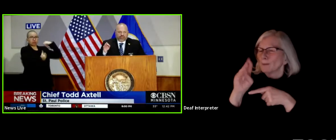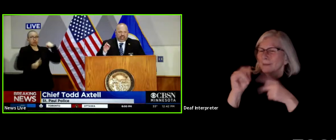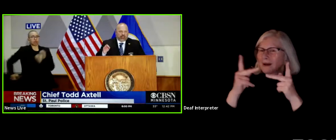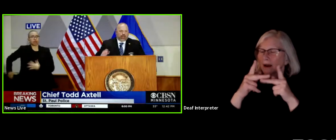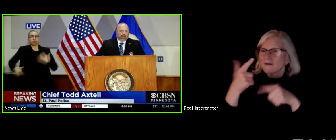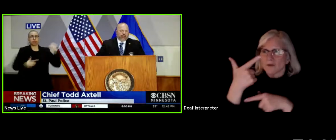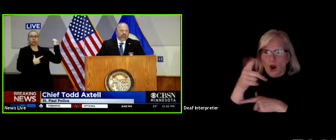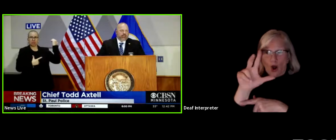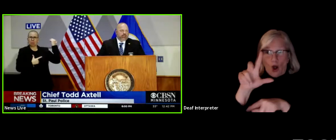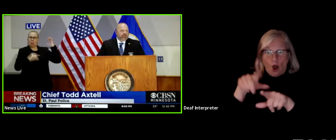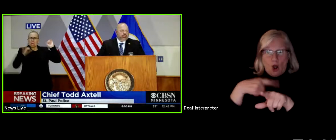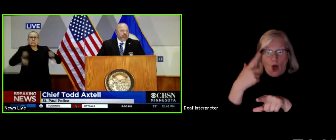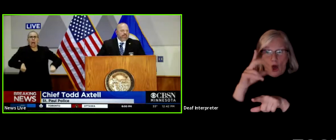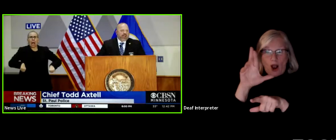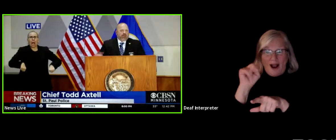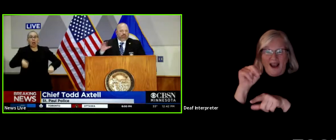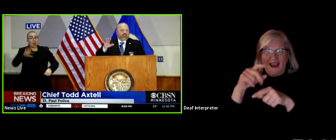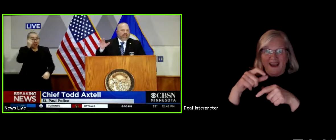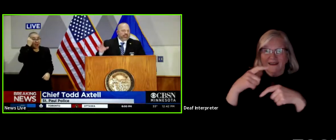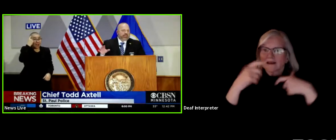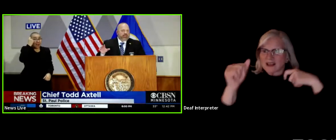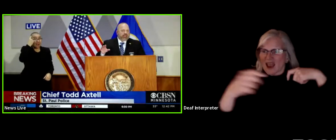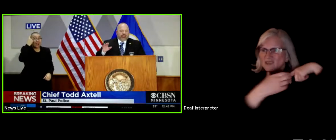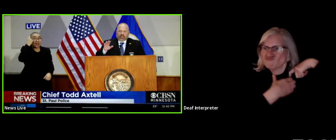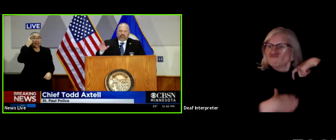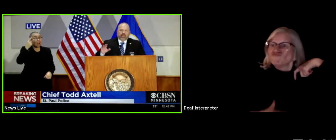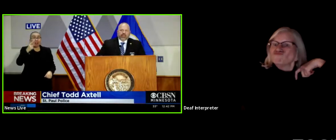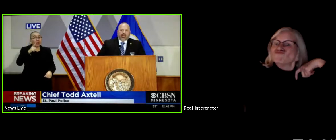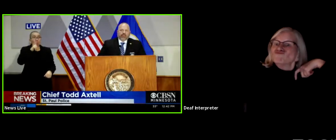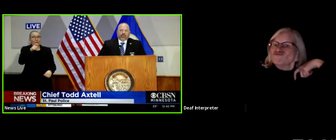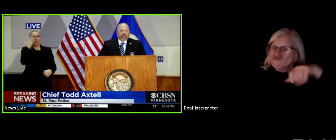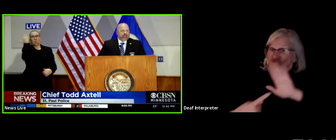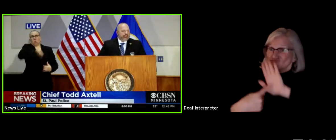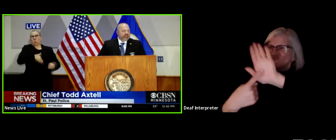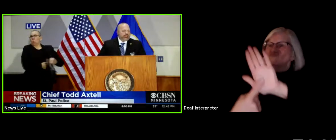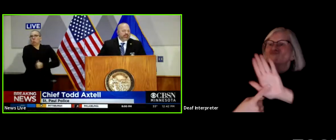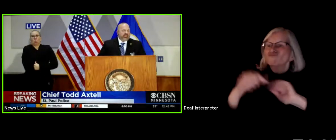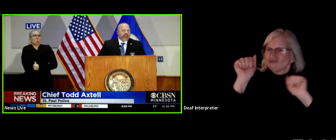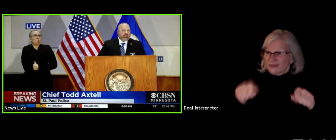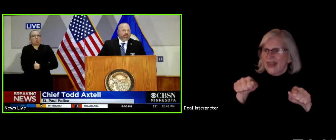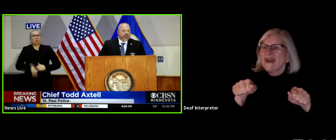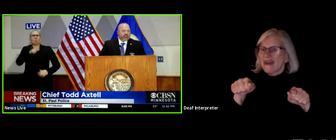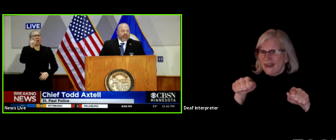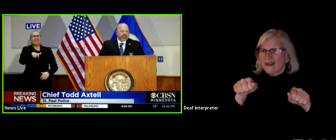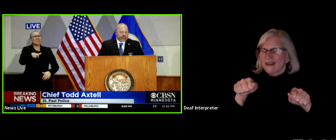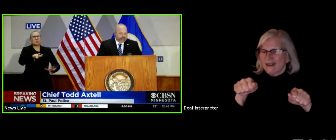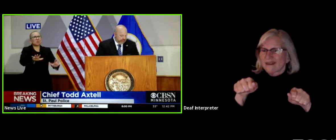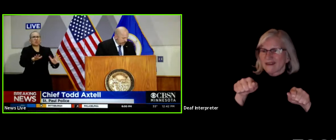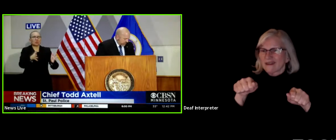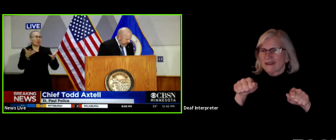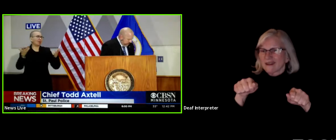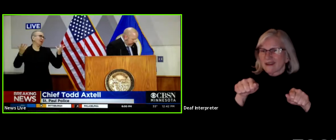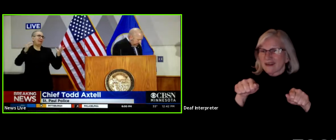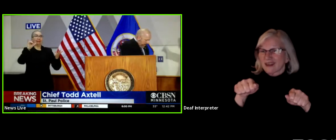under state law. Now, whether that should be or not, that's another topic, but I can tell you that's state law. Thank